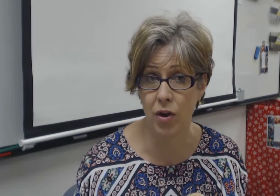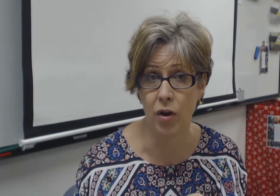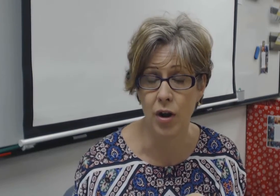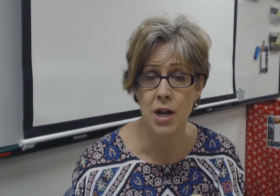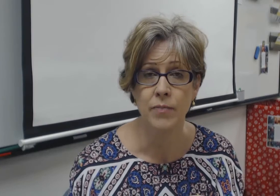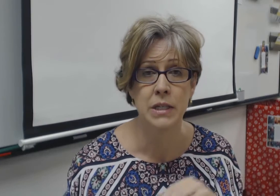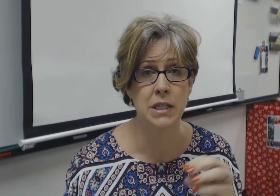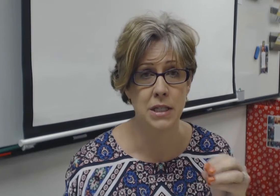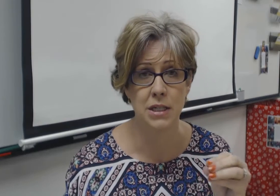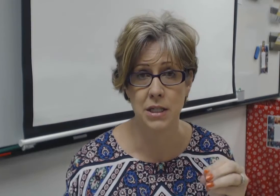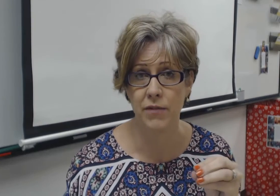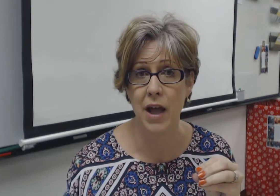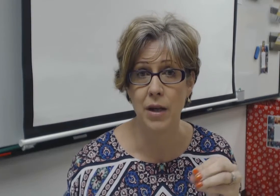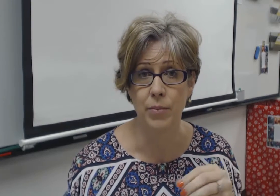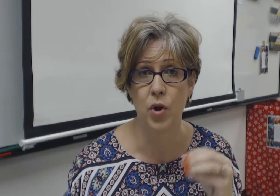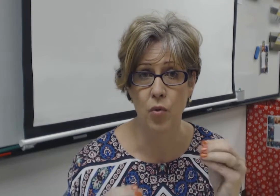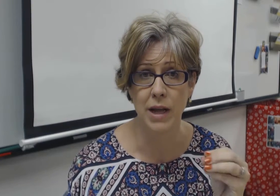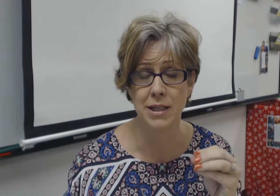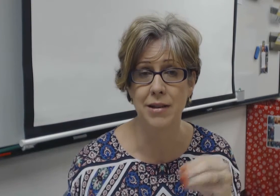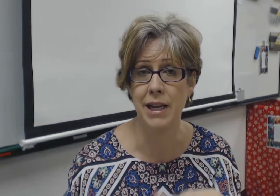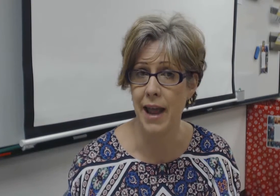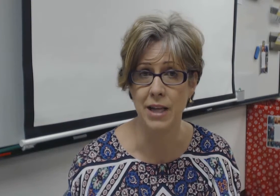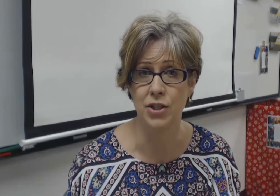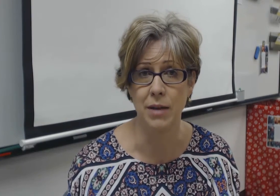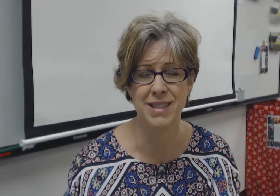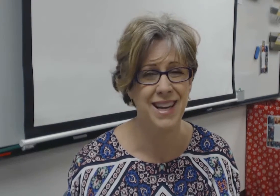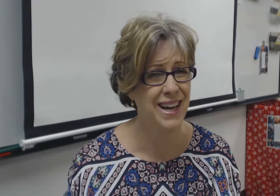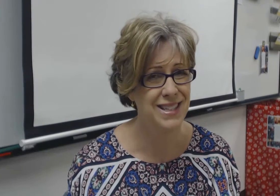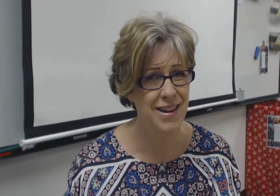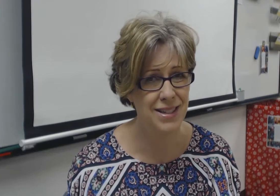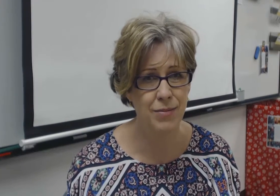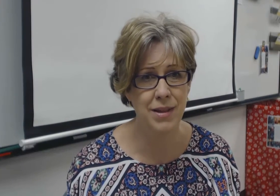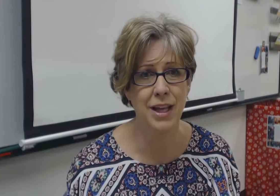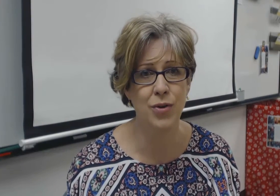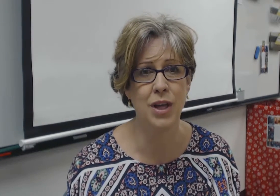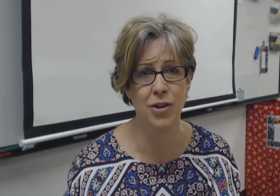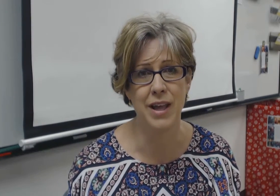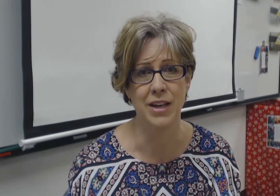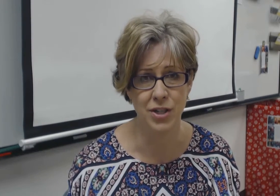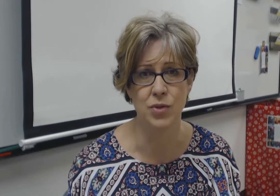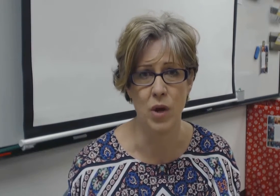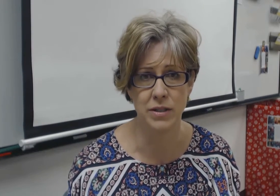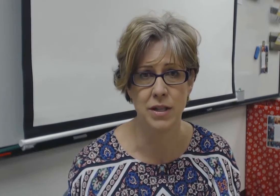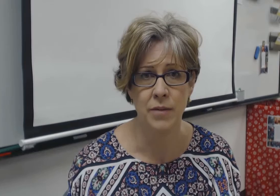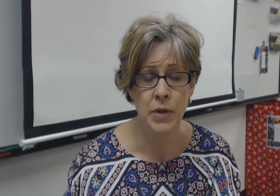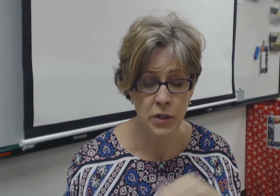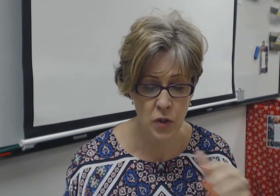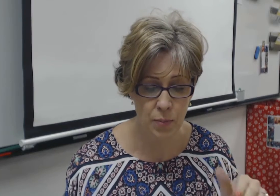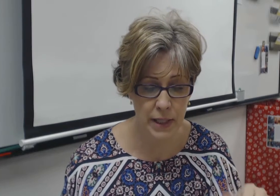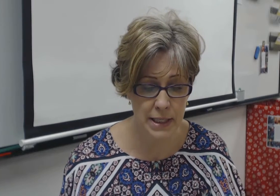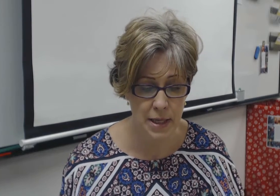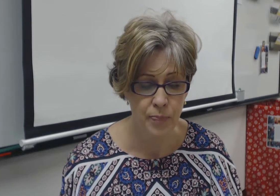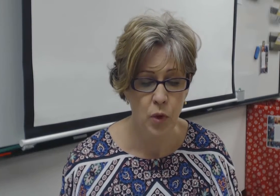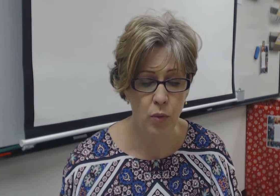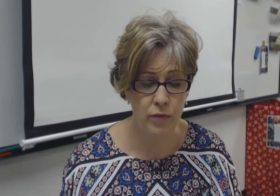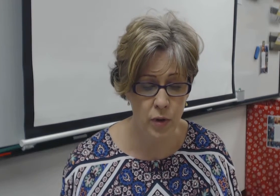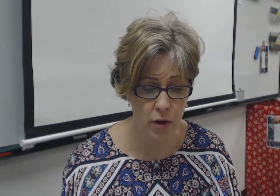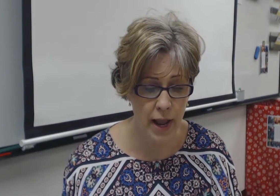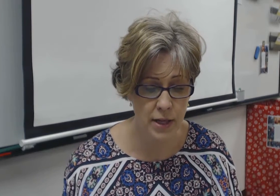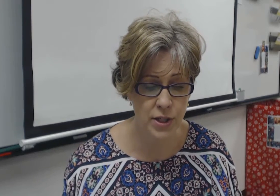her, to develop correct, clean hand shapes. It's not something that you can look at just once. So please review your hand